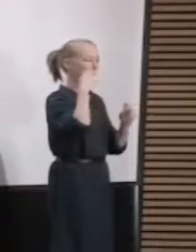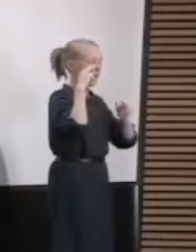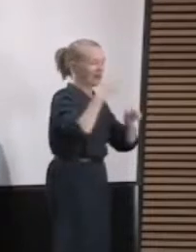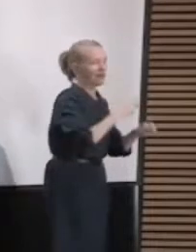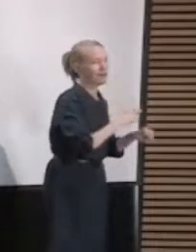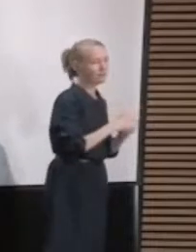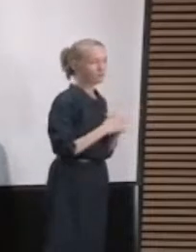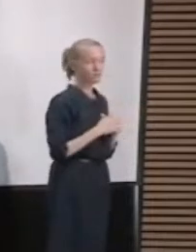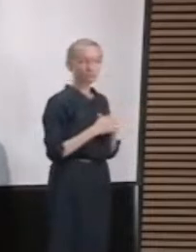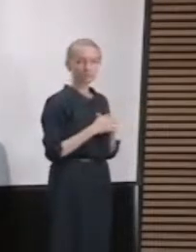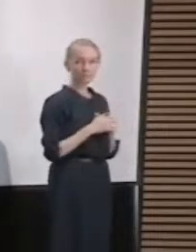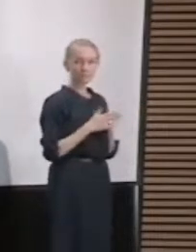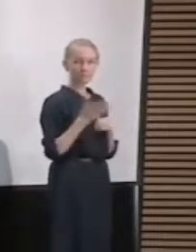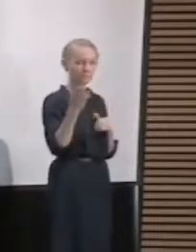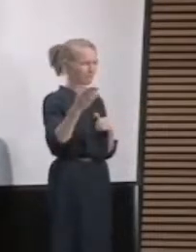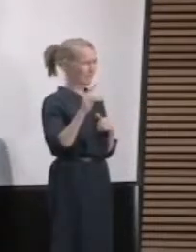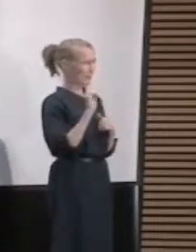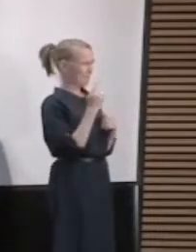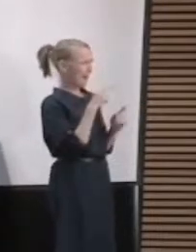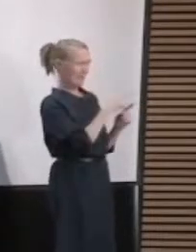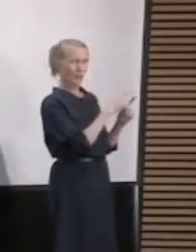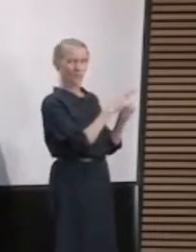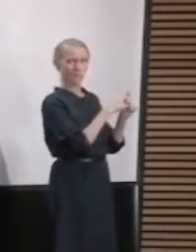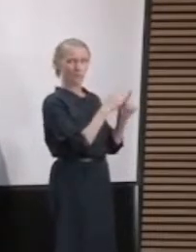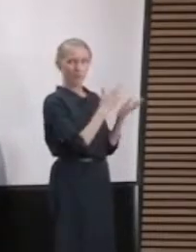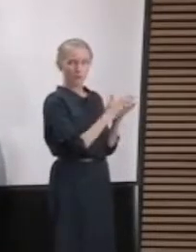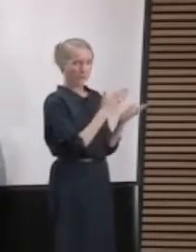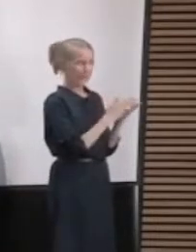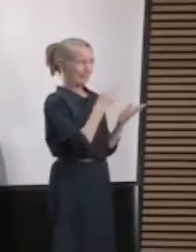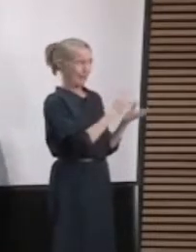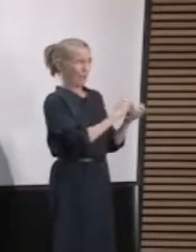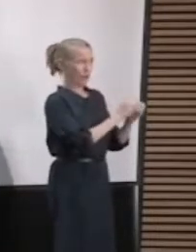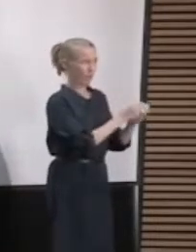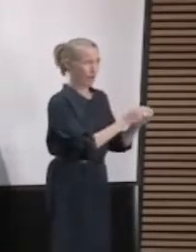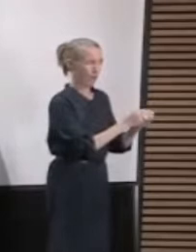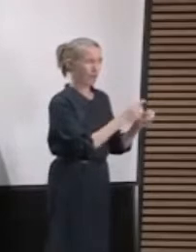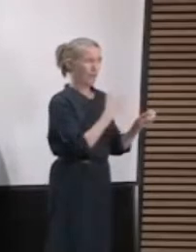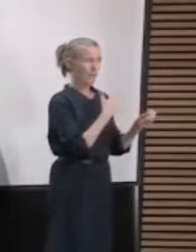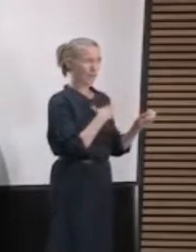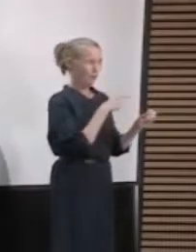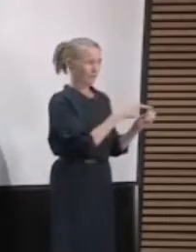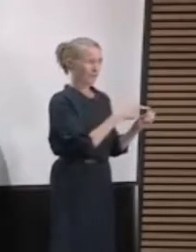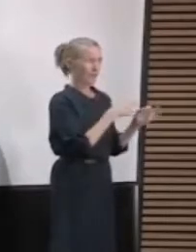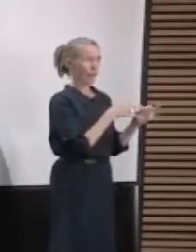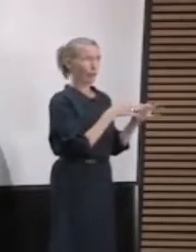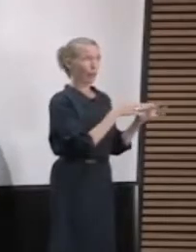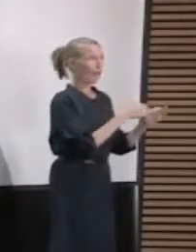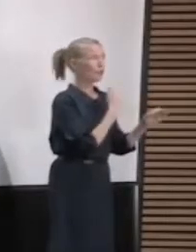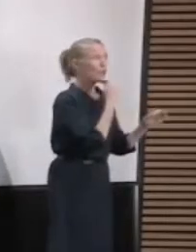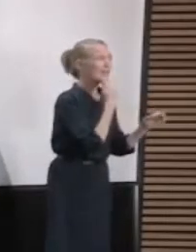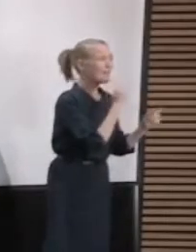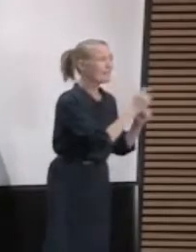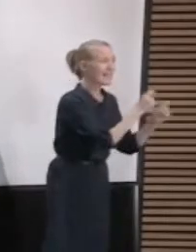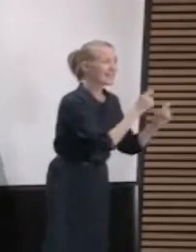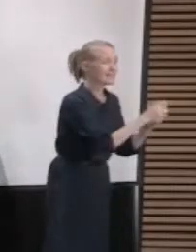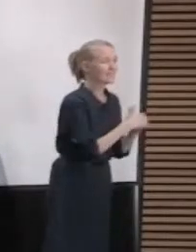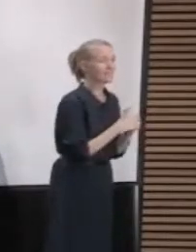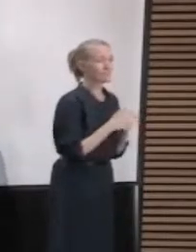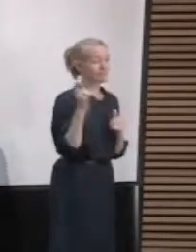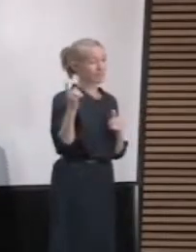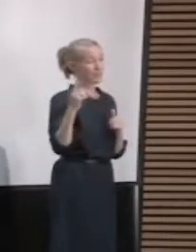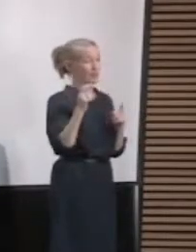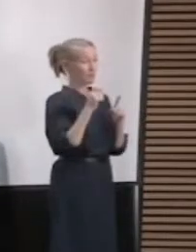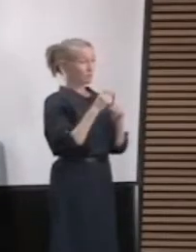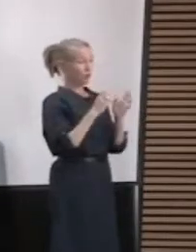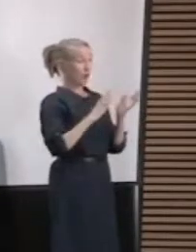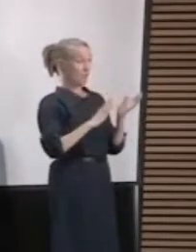us The to. red flag, though, isn't it? Because obviously that wasn't happening. So And look, as we've already said, we are here and now making sure that